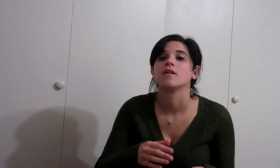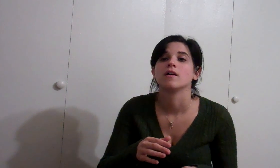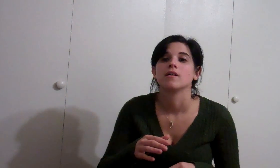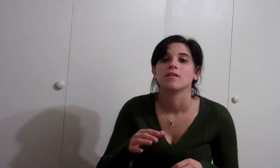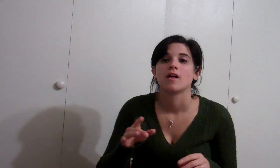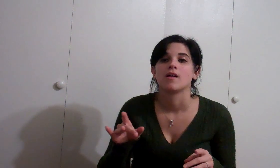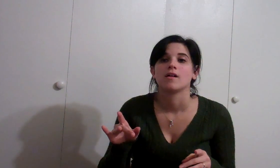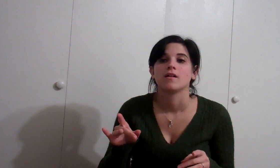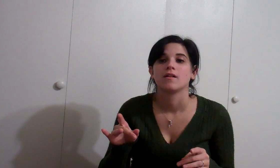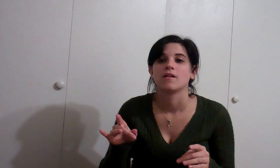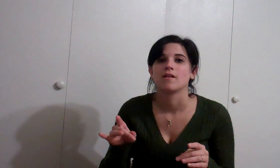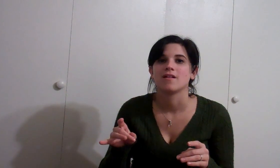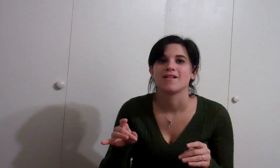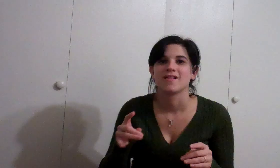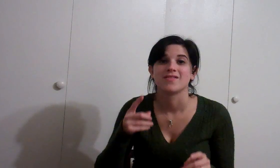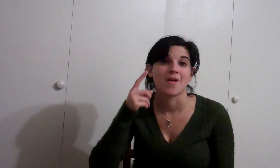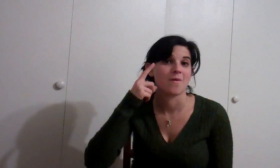the mechanism of